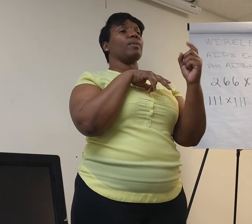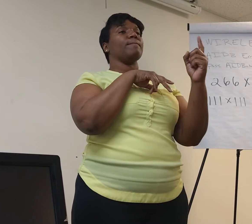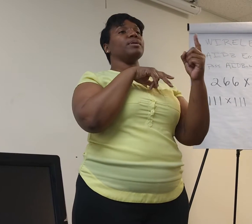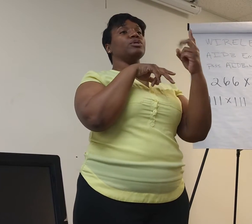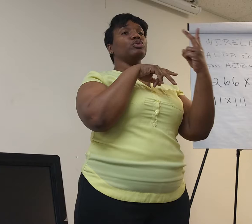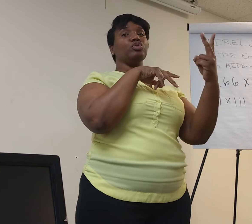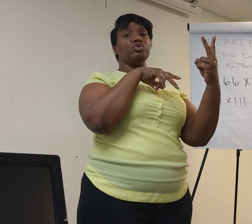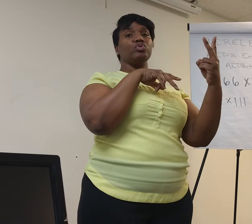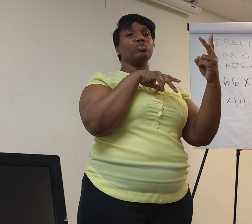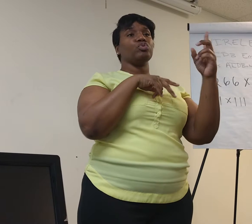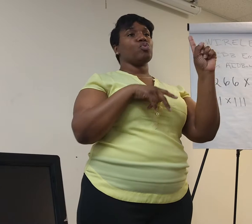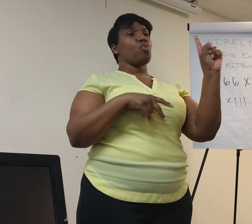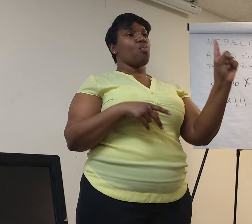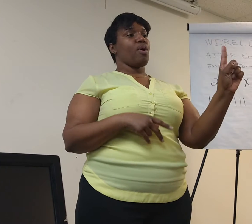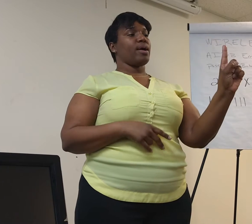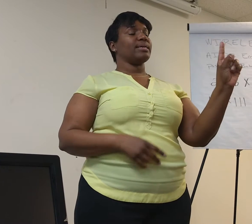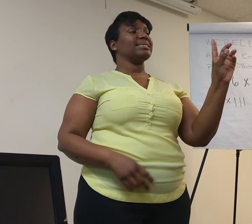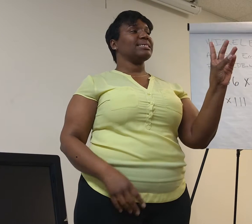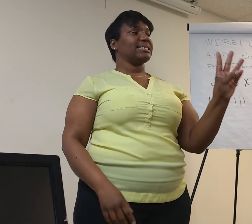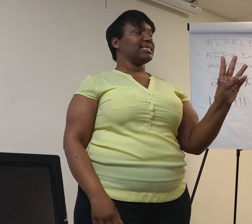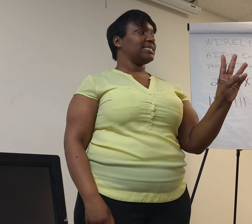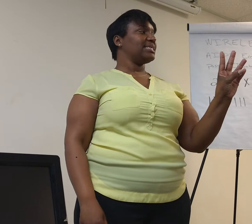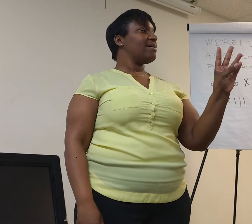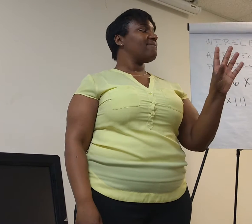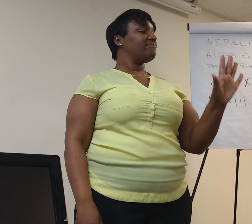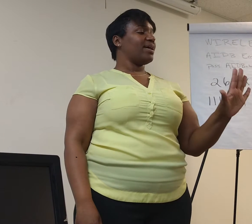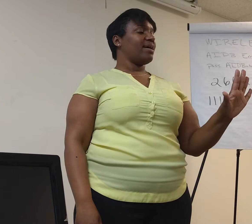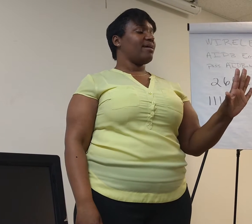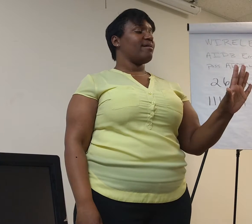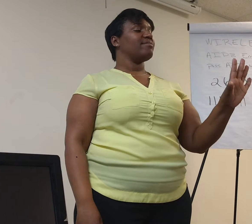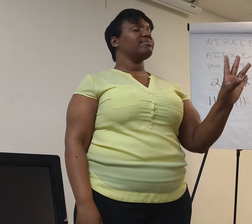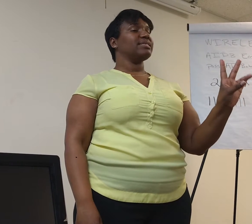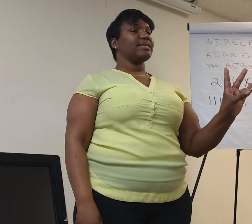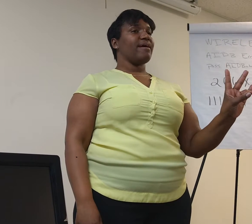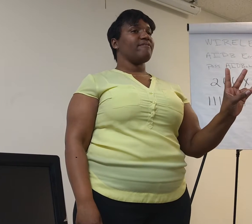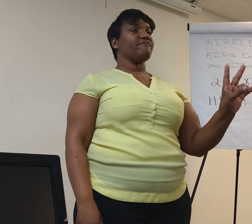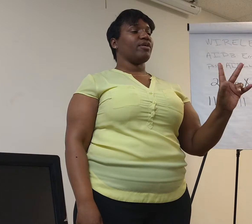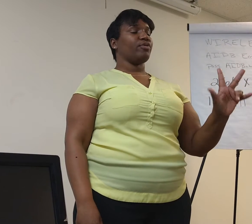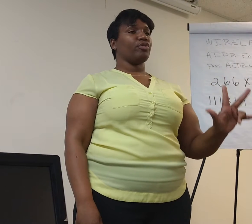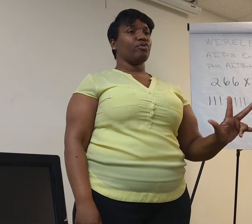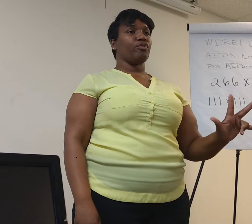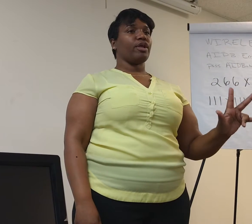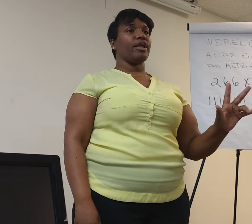6, 5, 7, 3, 4.